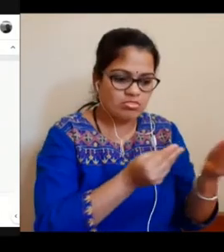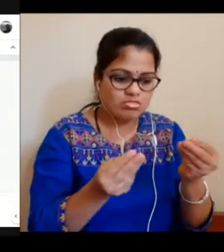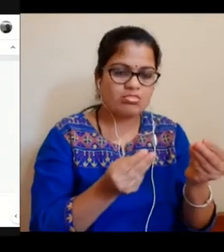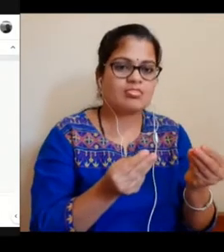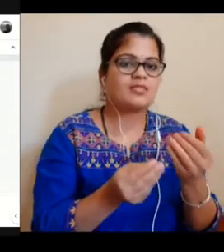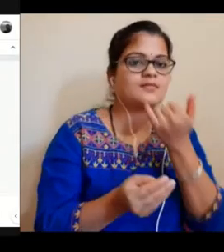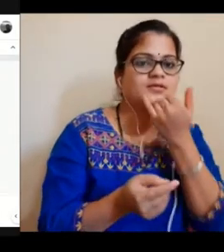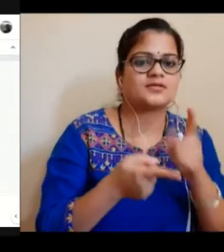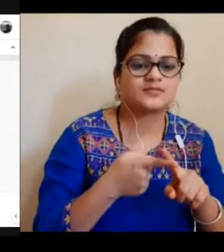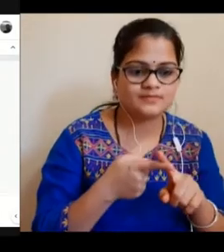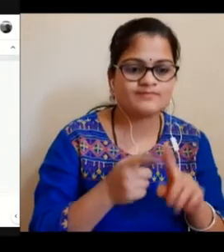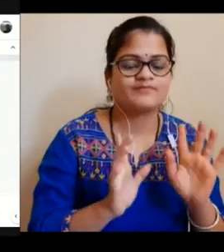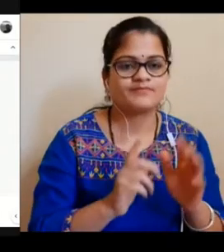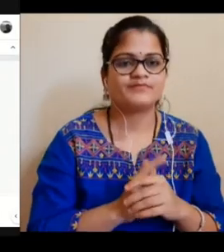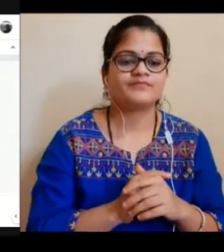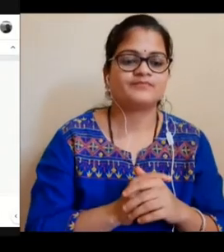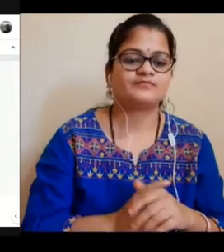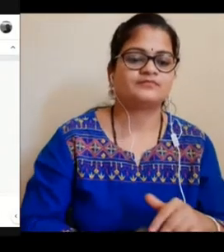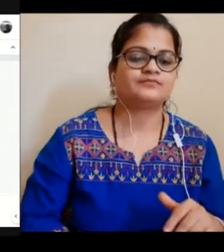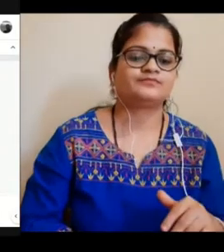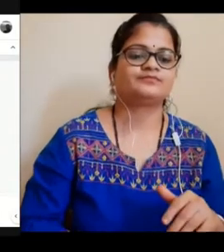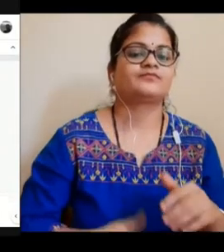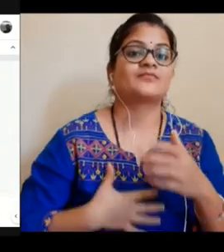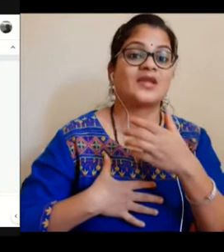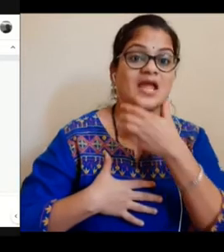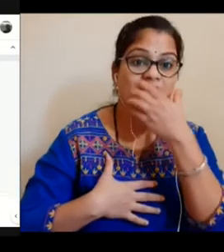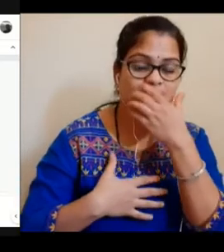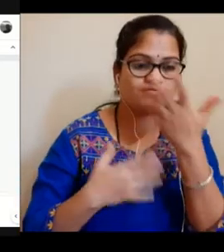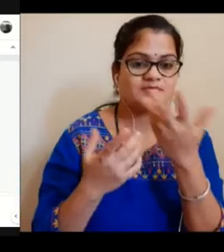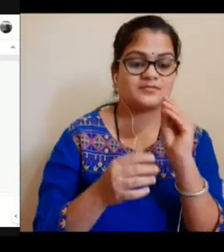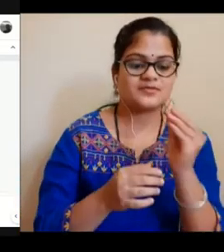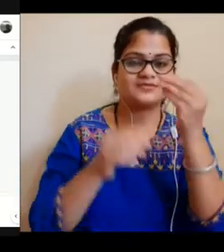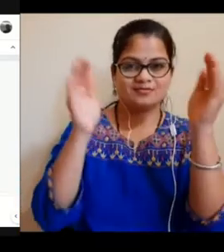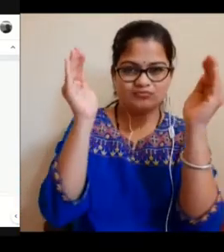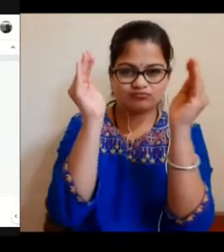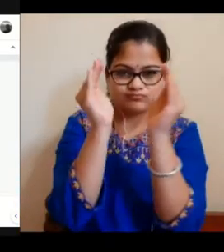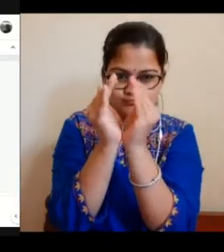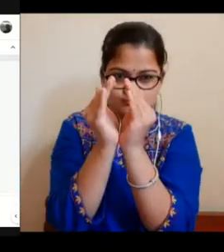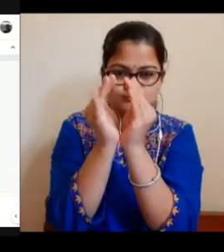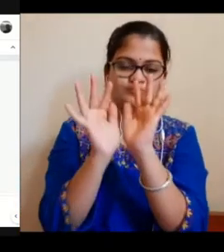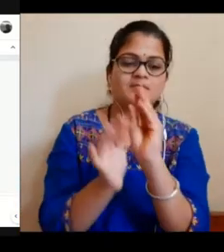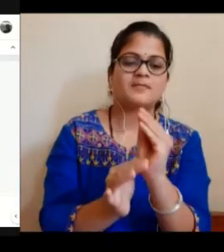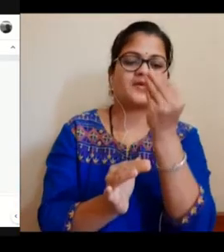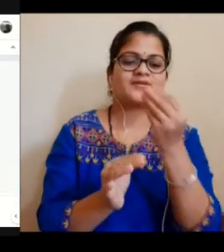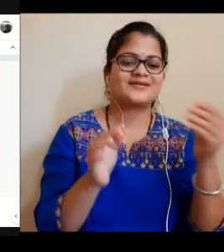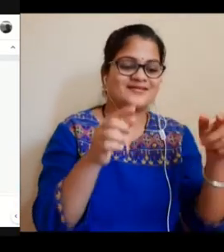that, and it's better to maybe make the apple smaller. Yeah.